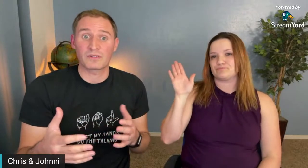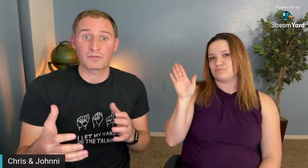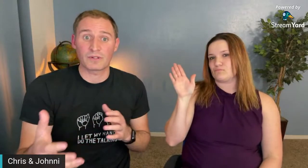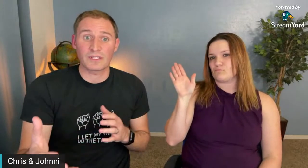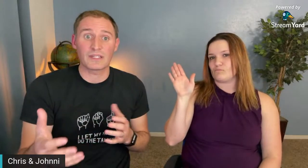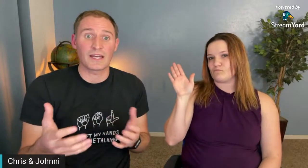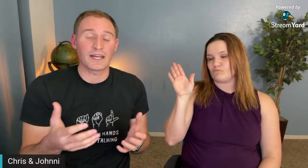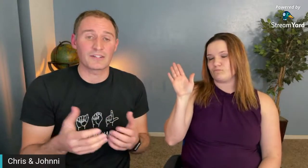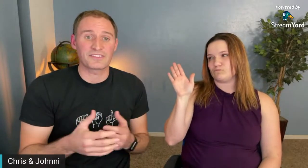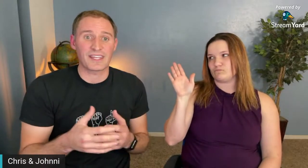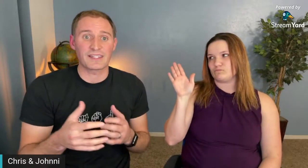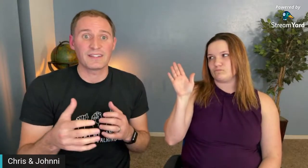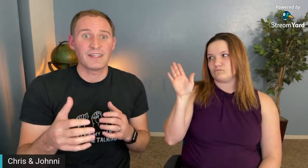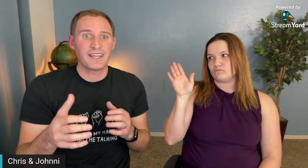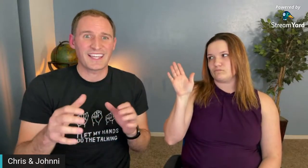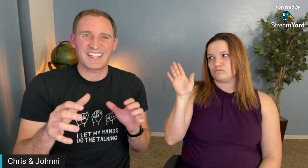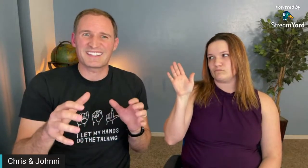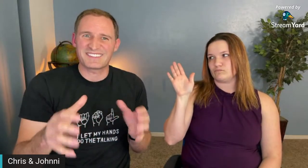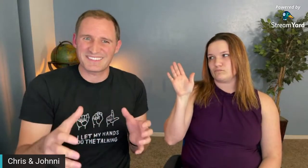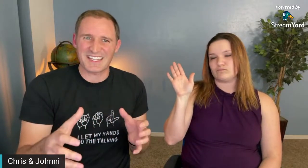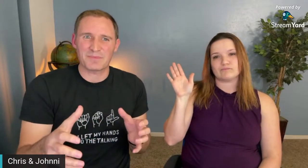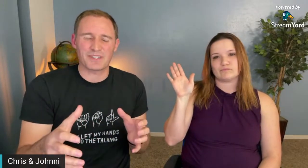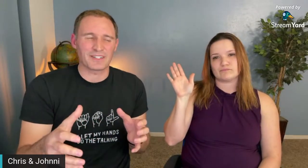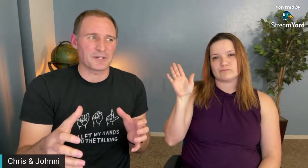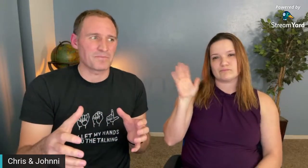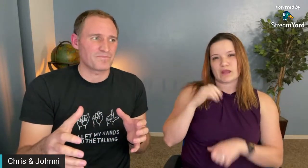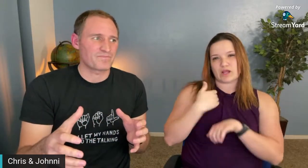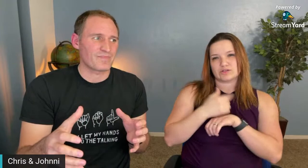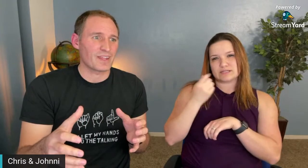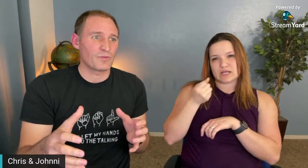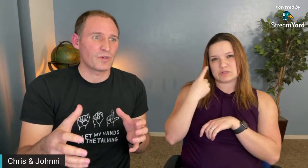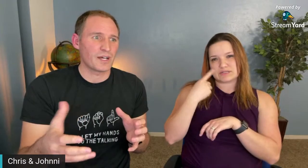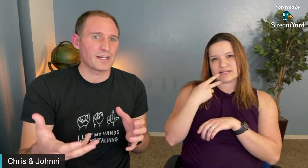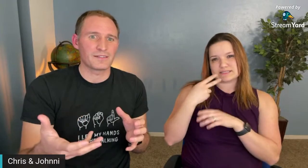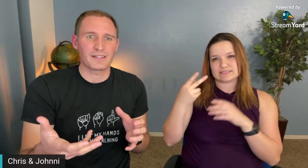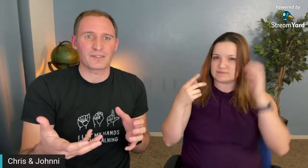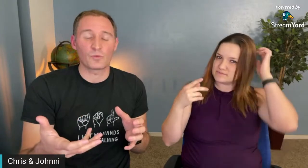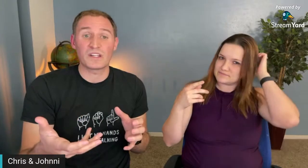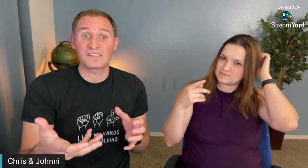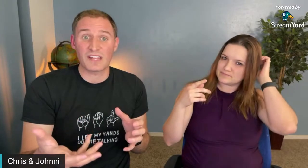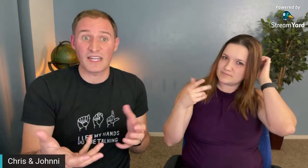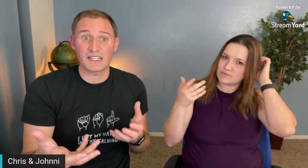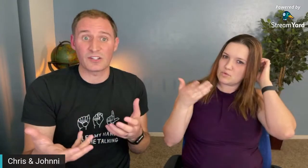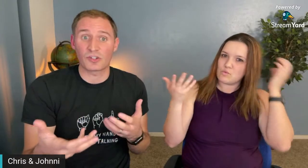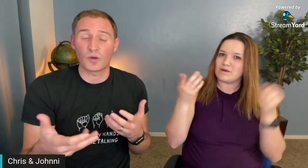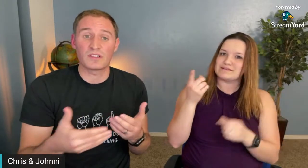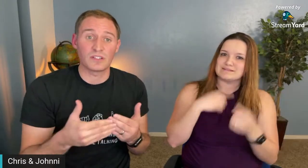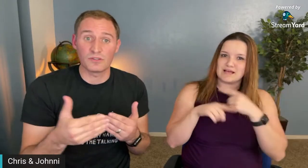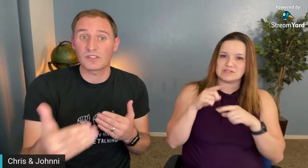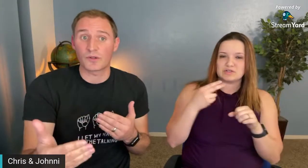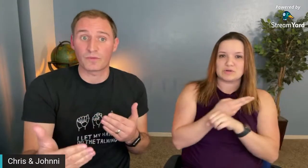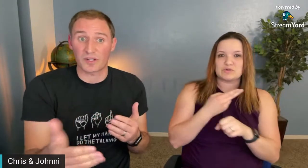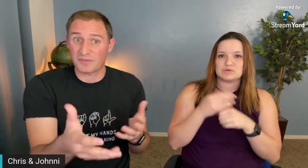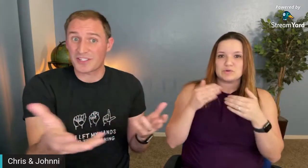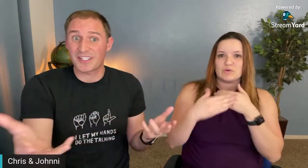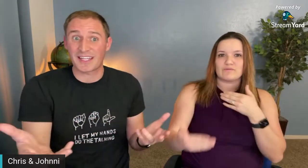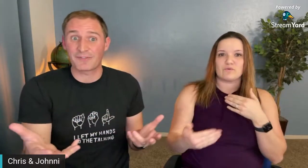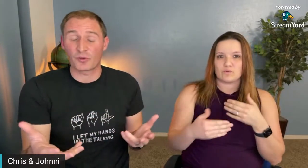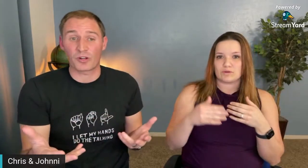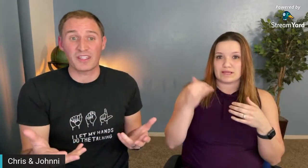to really understand and kind of set up like what sign you're going to use going forward, especially like if you're working